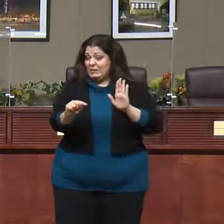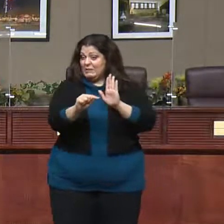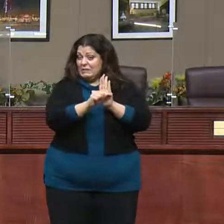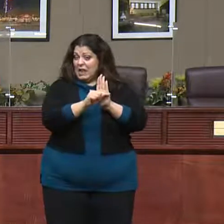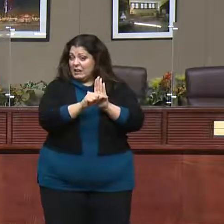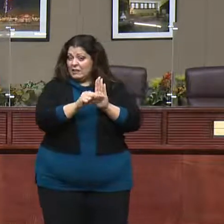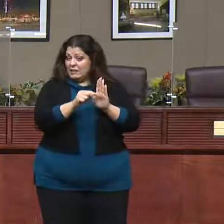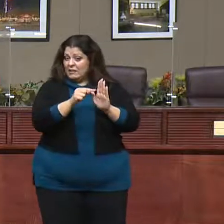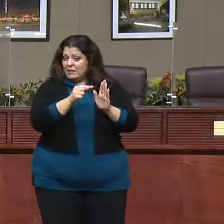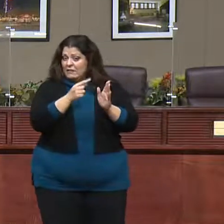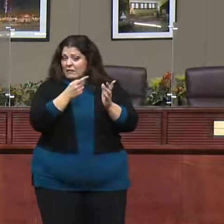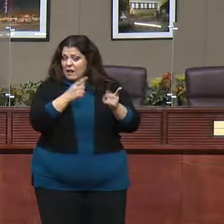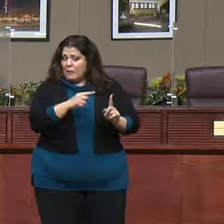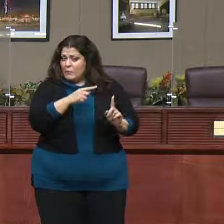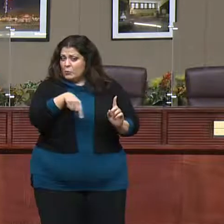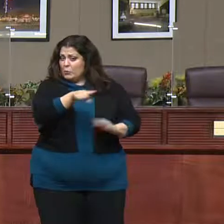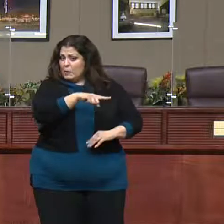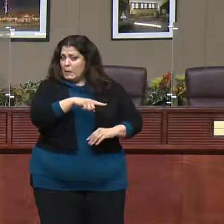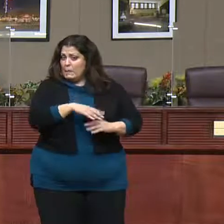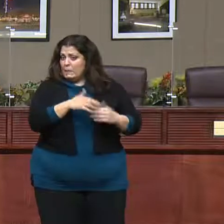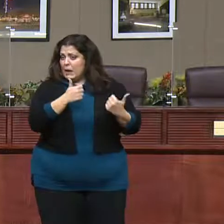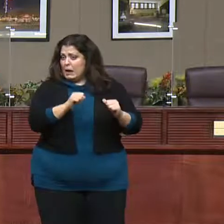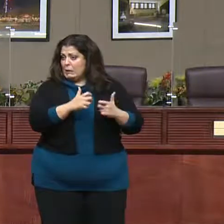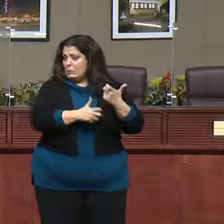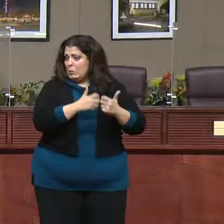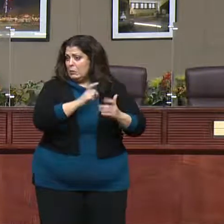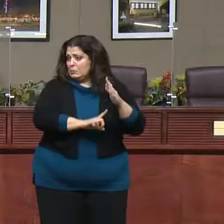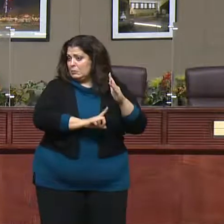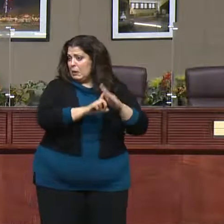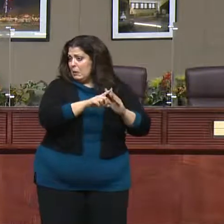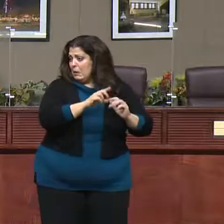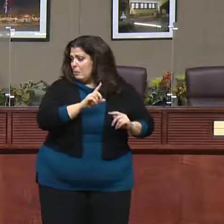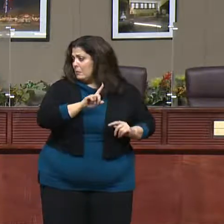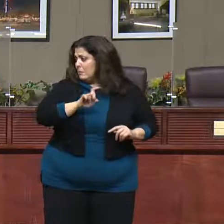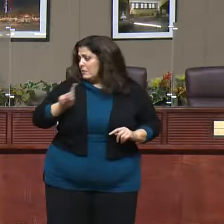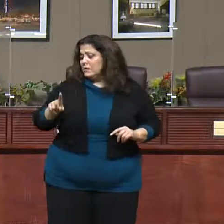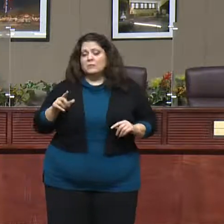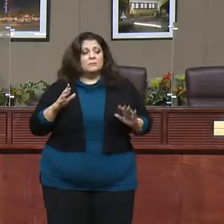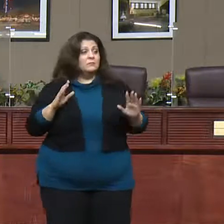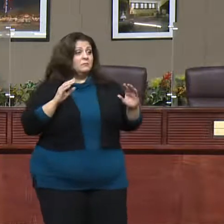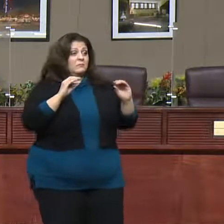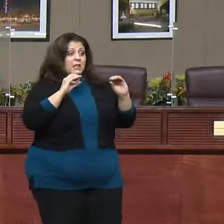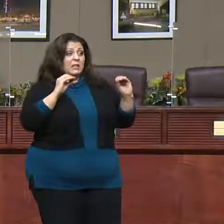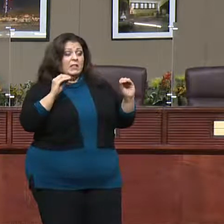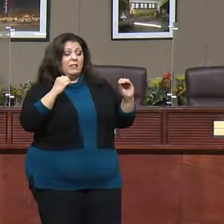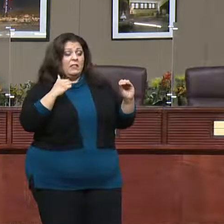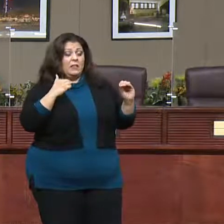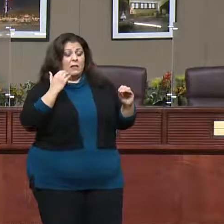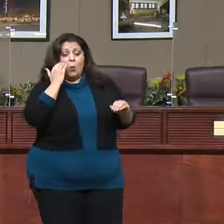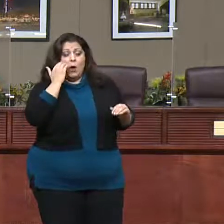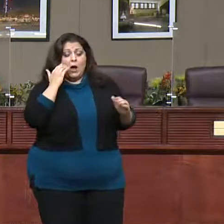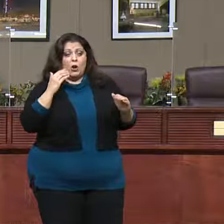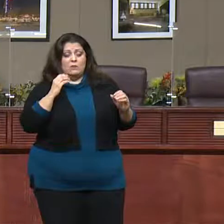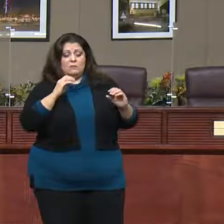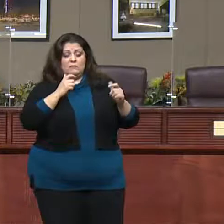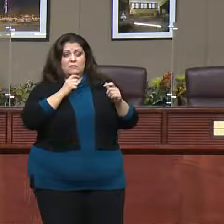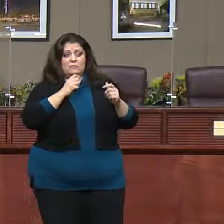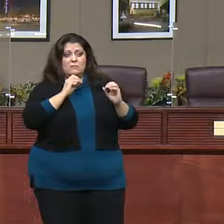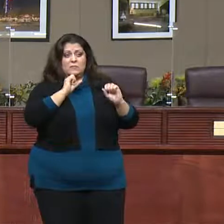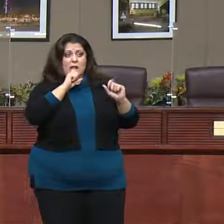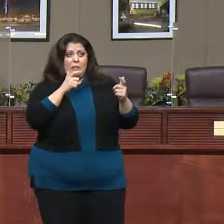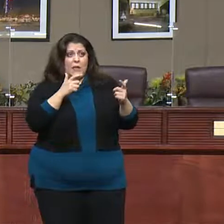kind of problems that have arisen for them? Not that we are aware. Nothing major yet.